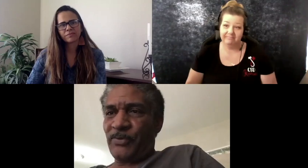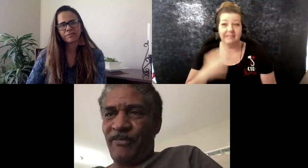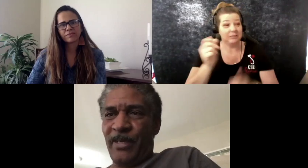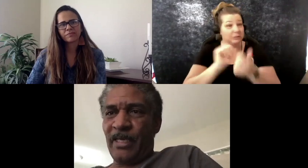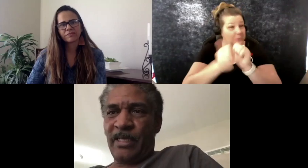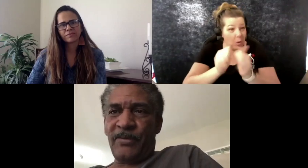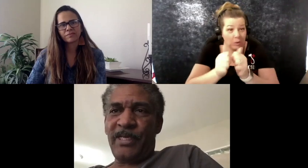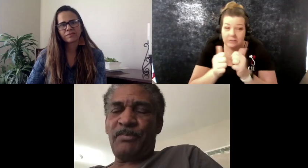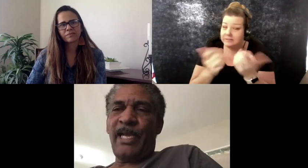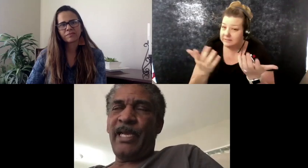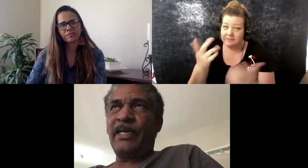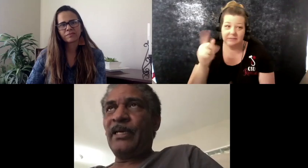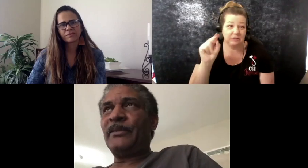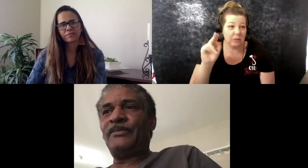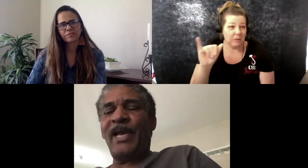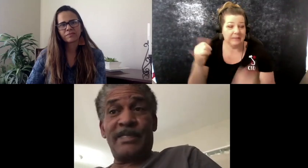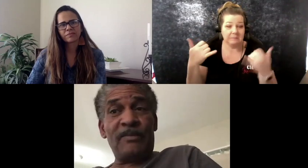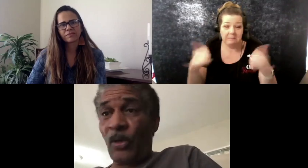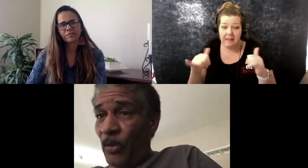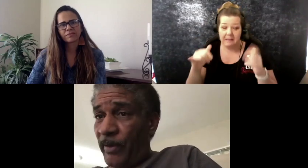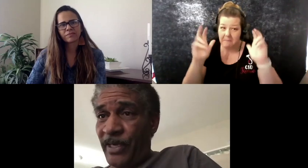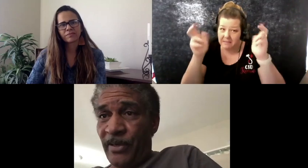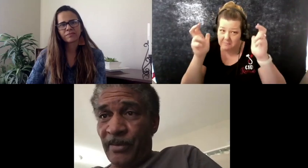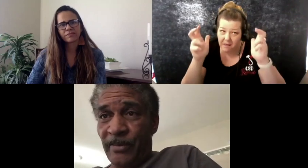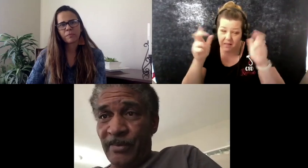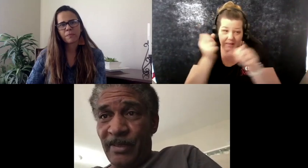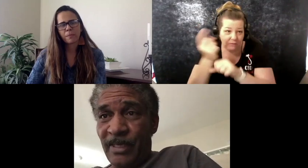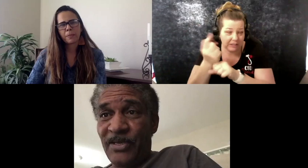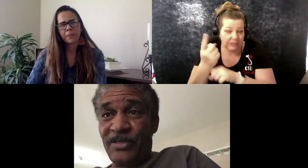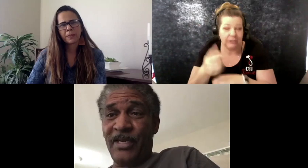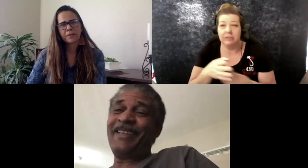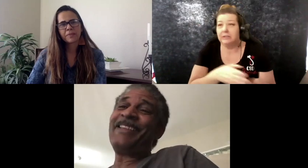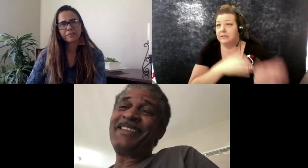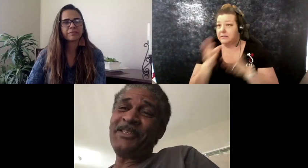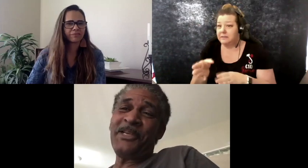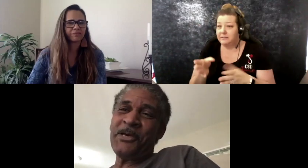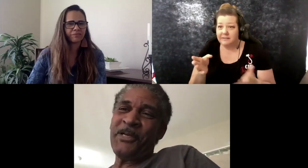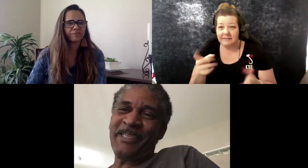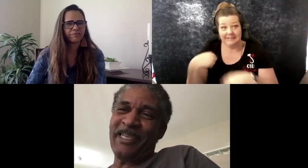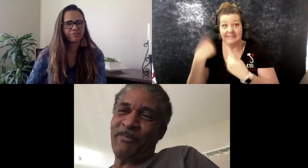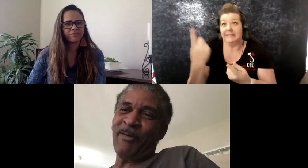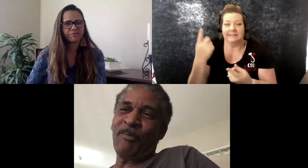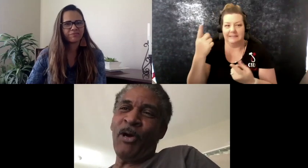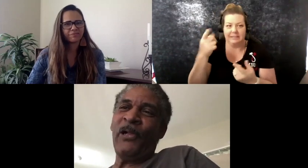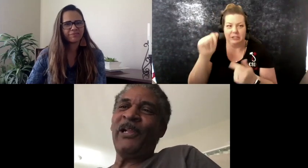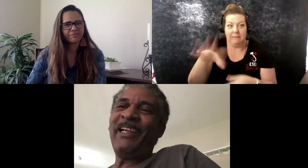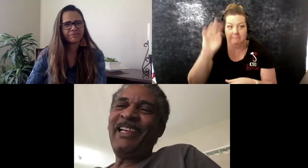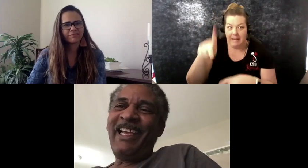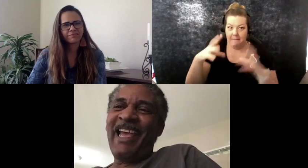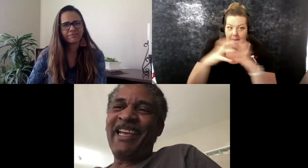sports, we've been, Tony has played basketball every year since he could pick up a